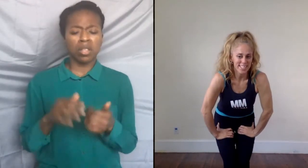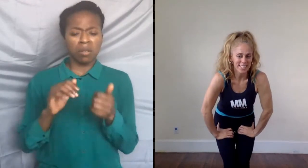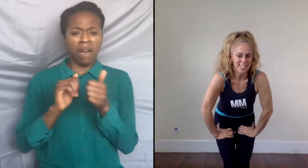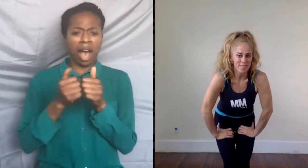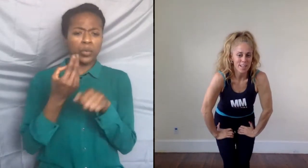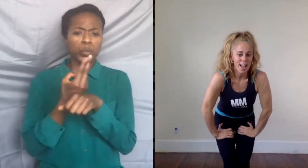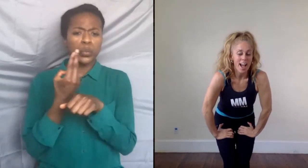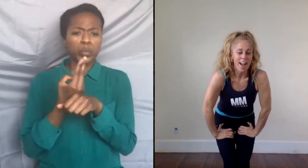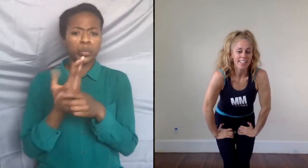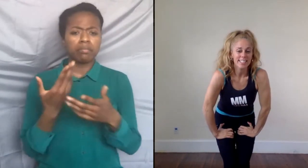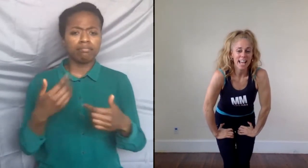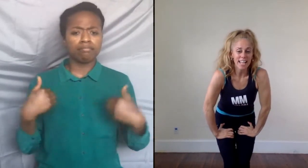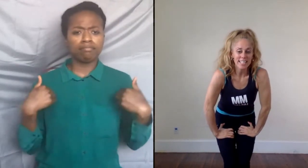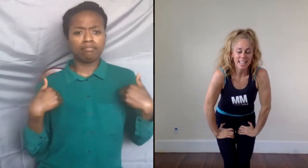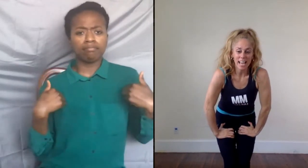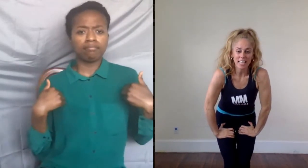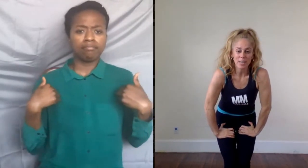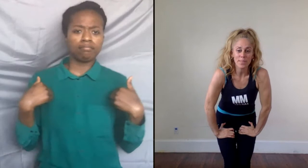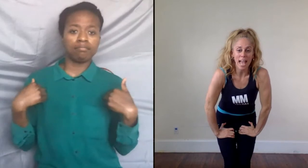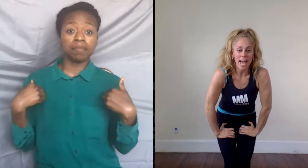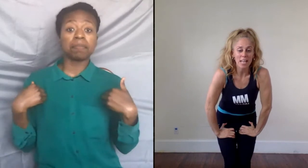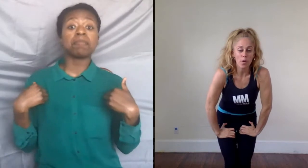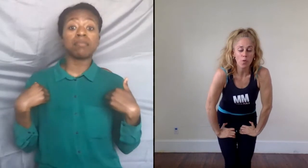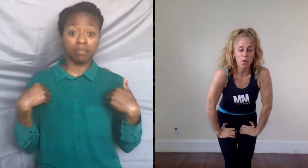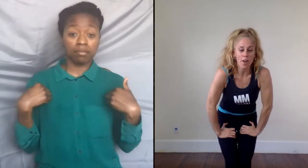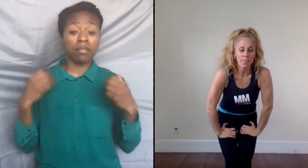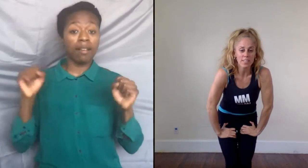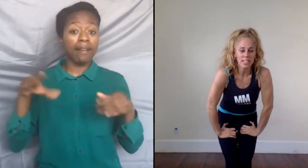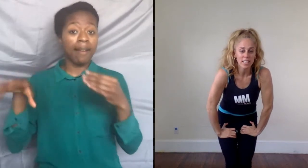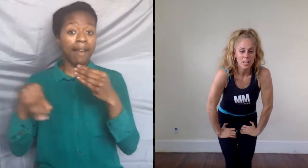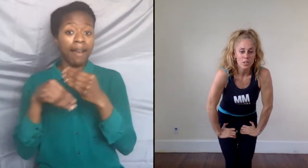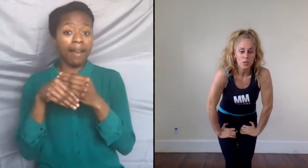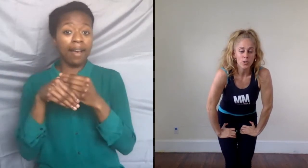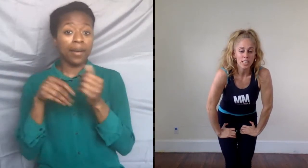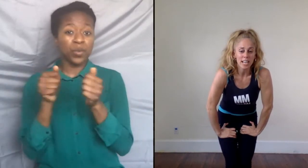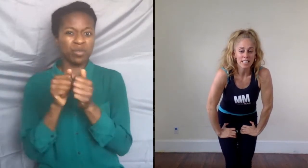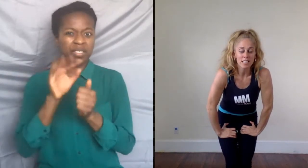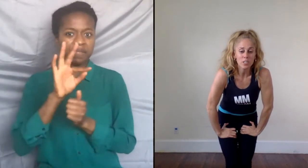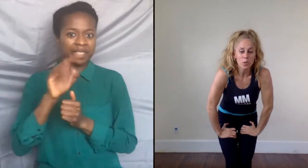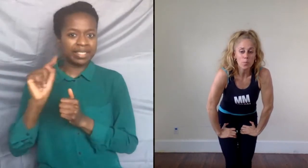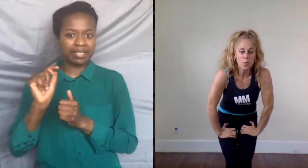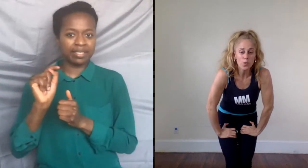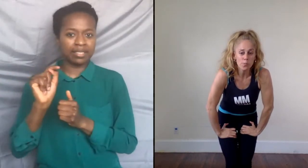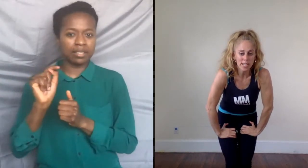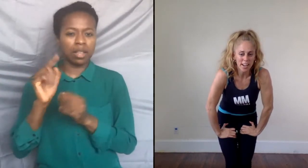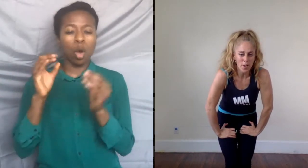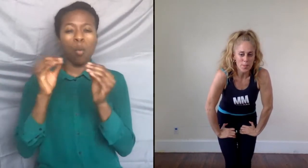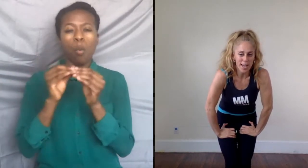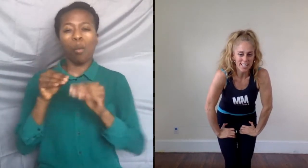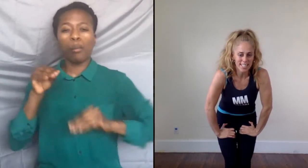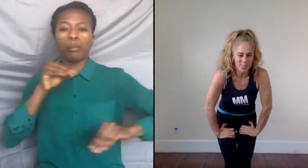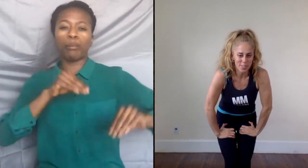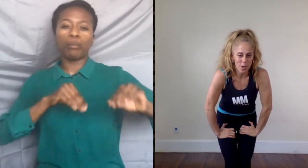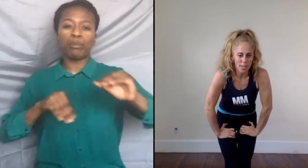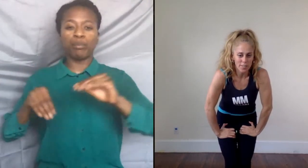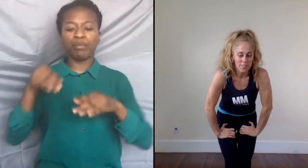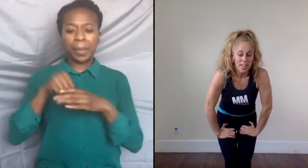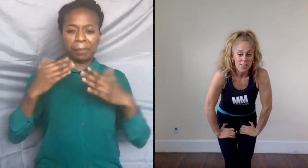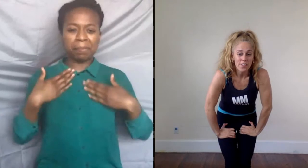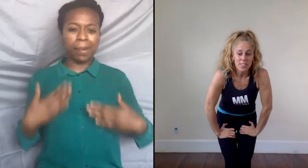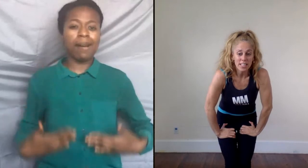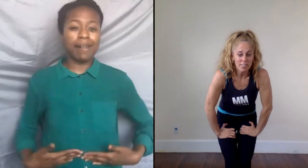our basic step? Our side can be added over our feet to create additional movement in our bodies as we're